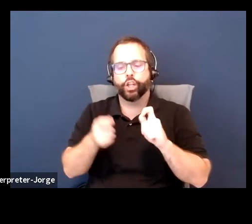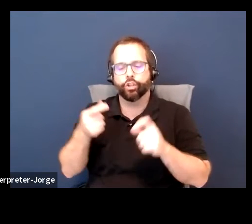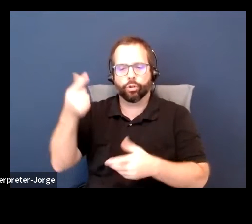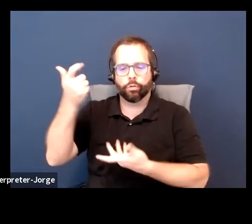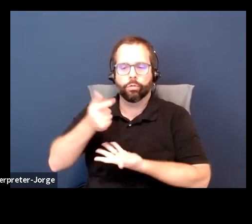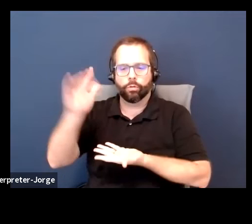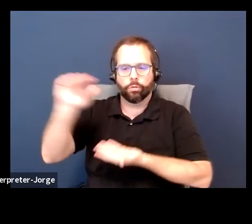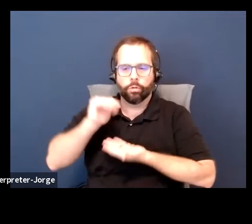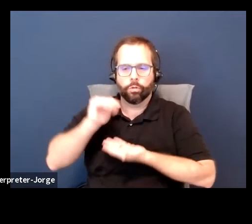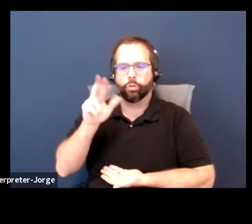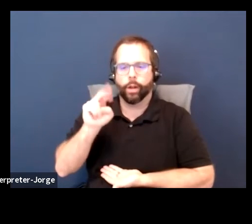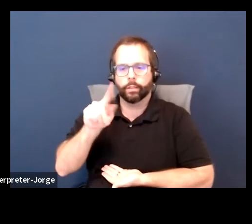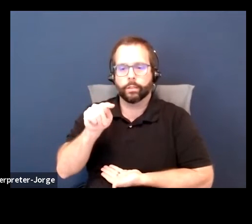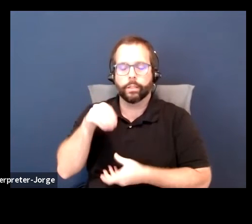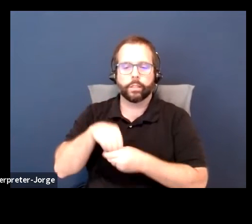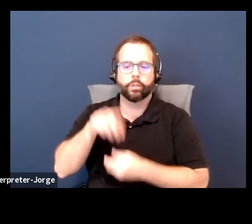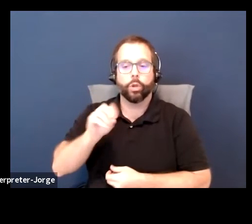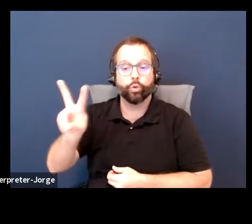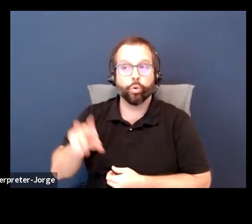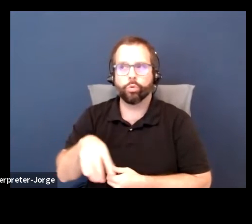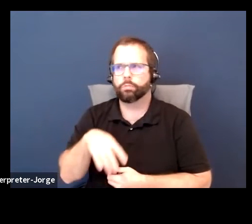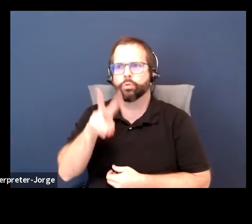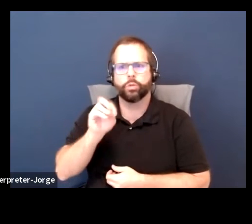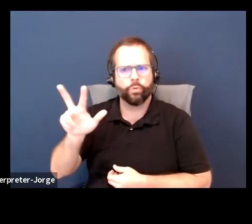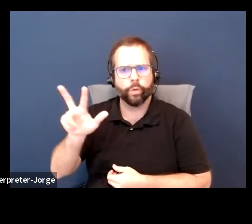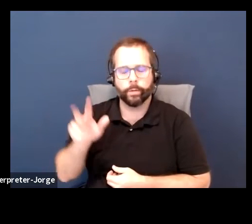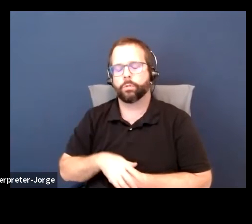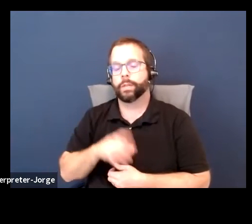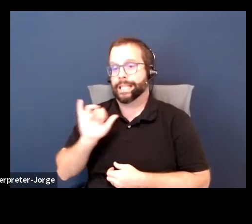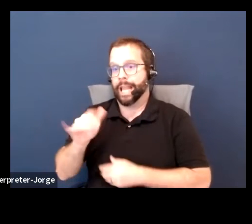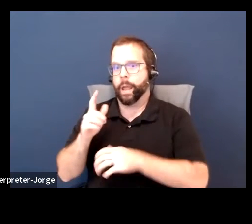2002, 2003. We were working with the state to